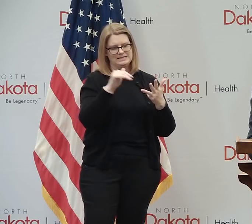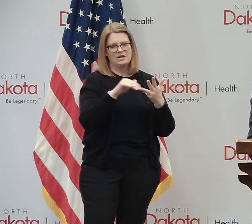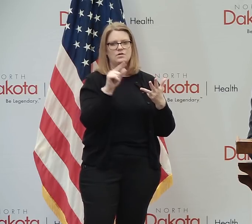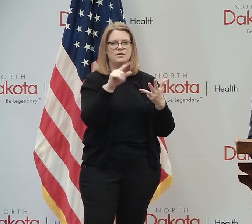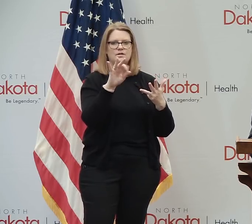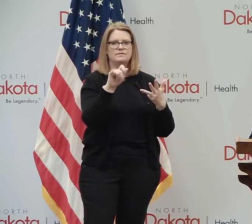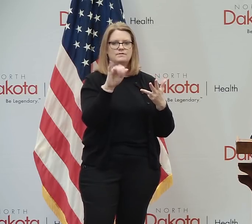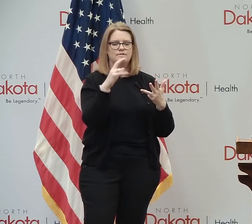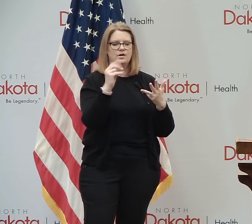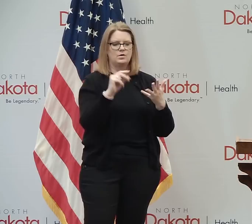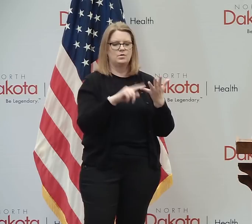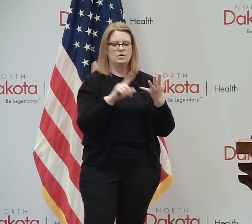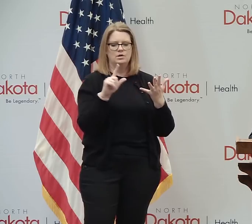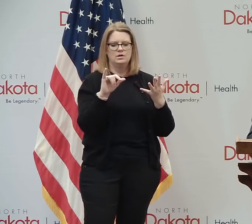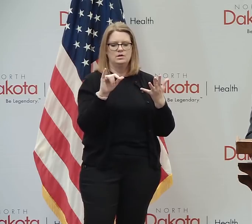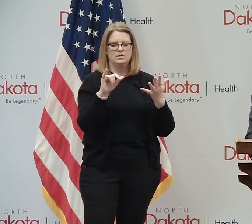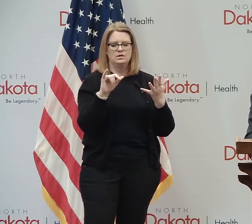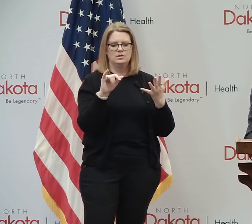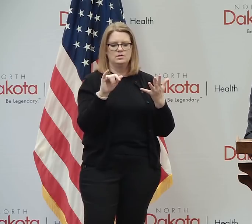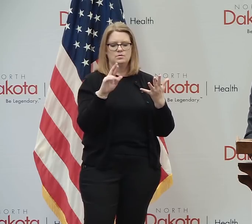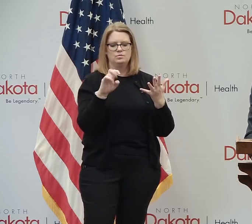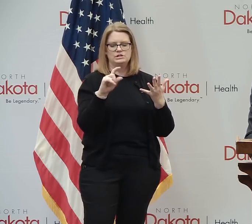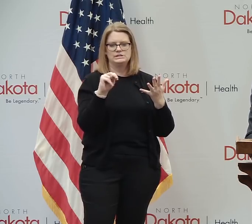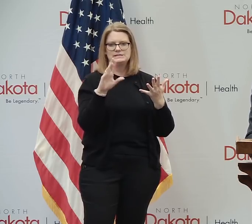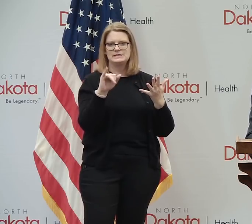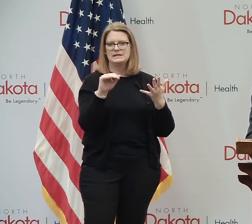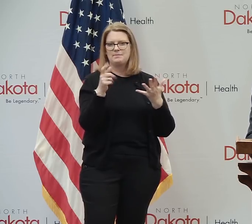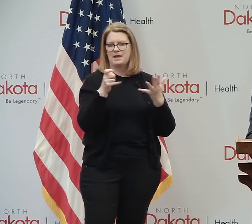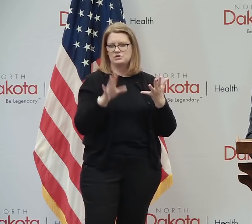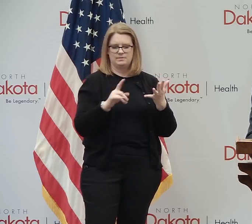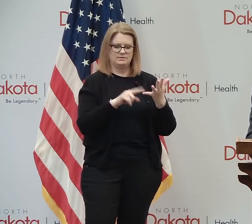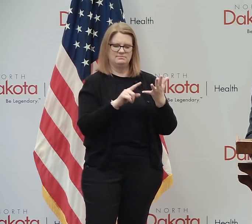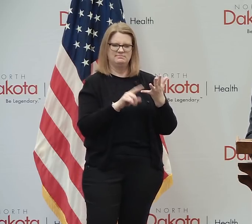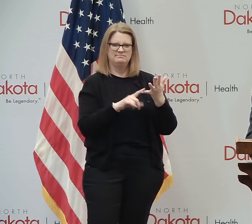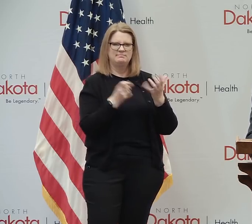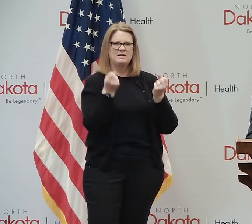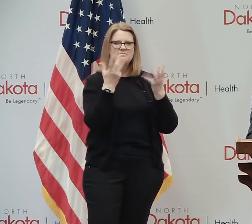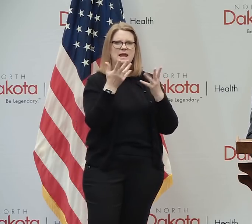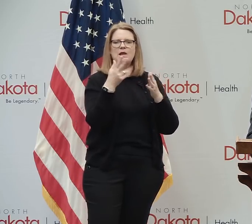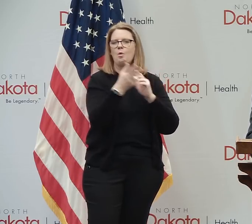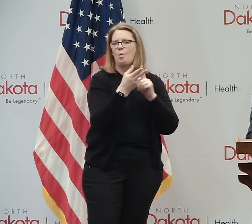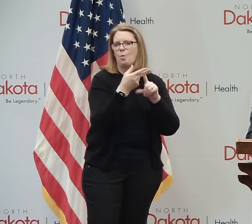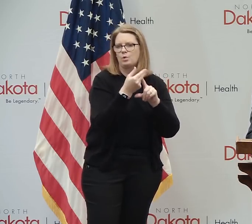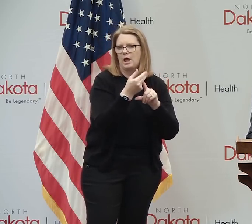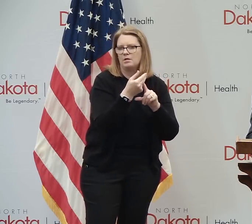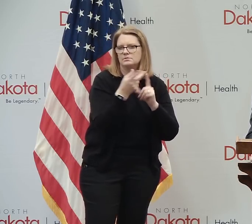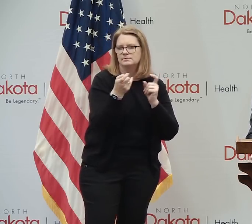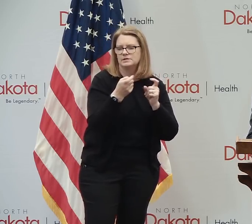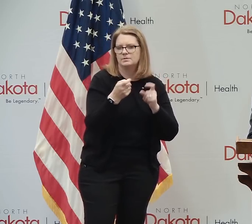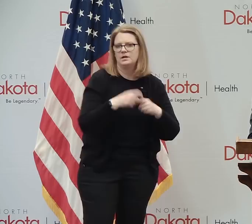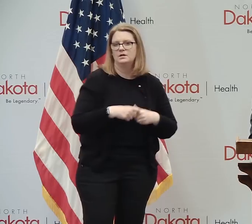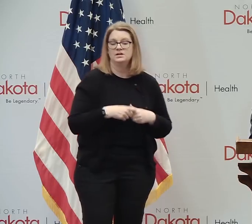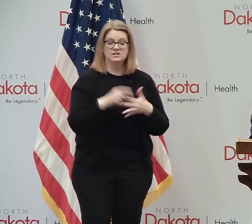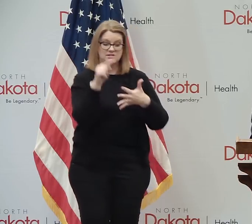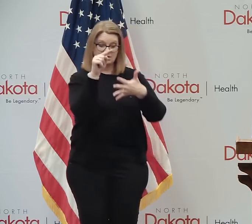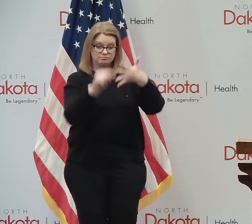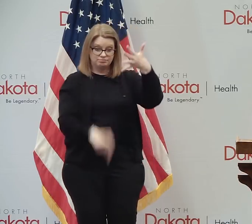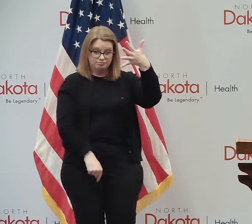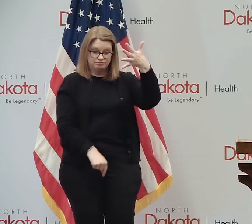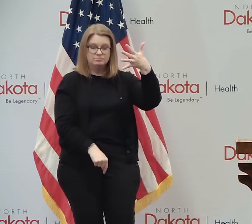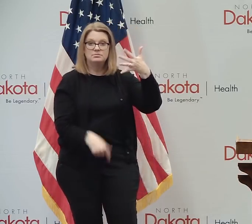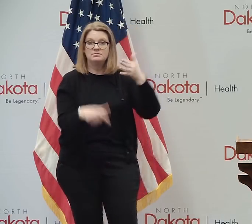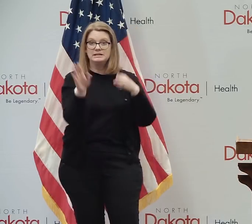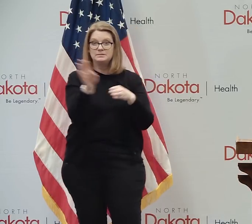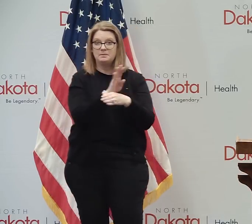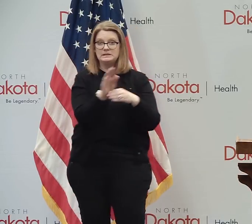Fargo, Lisa Hickson Molston from Regency Management, which operates a number of hotels. So I want to thank all of these business leaders